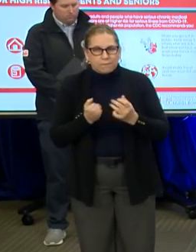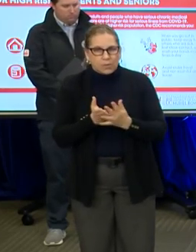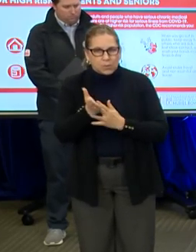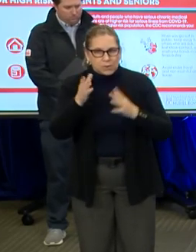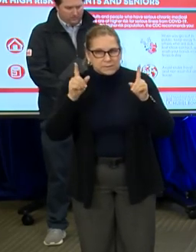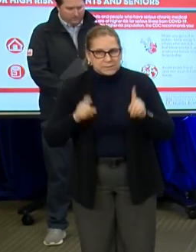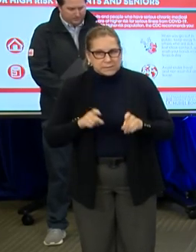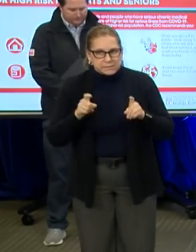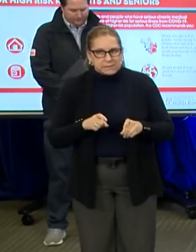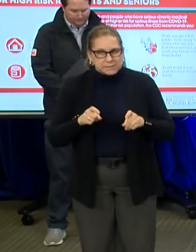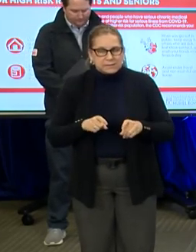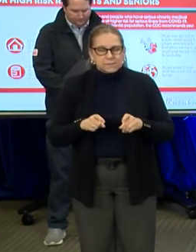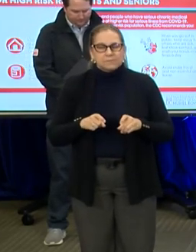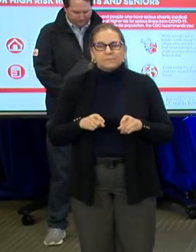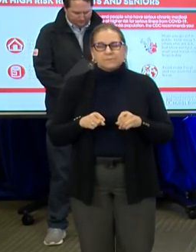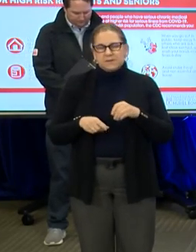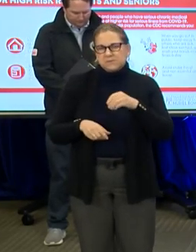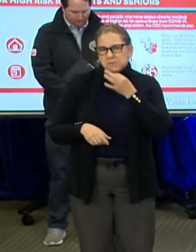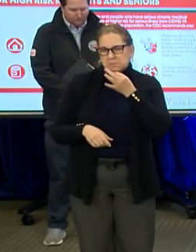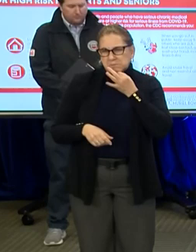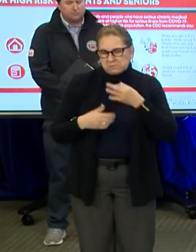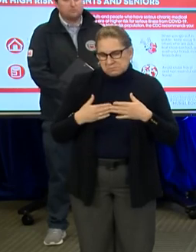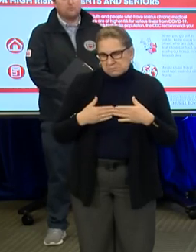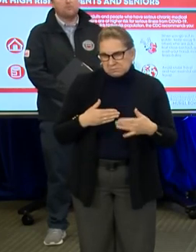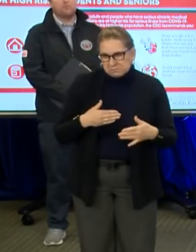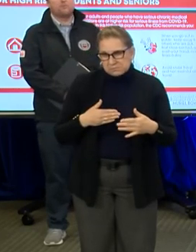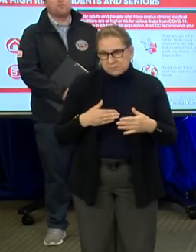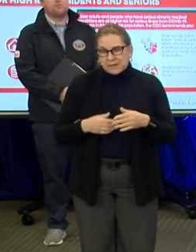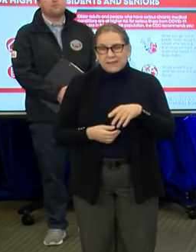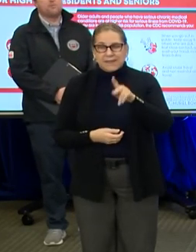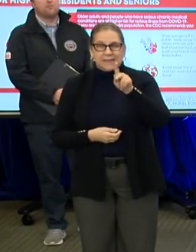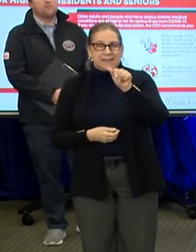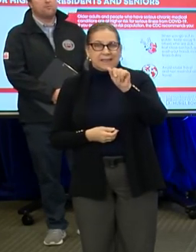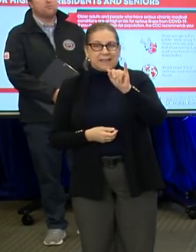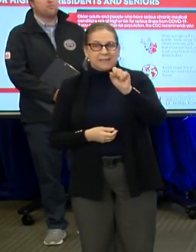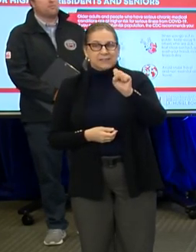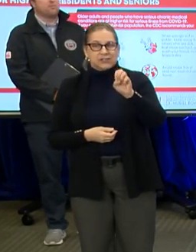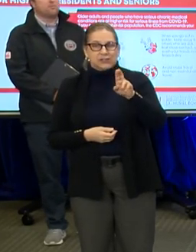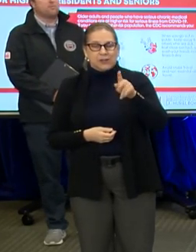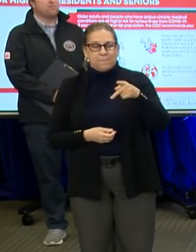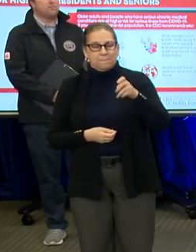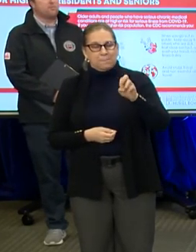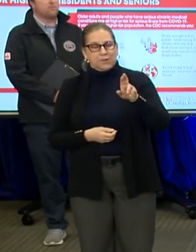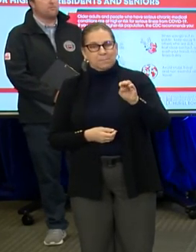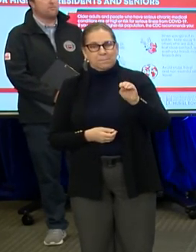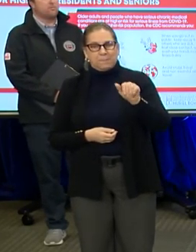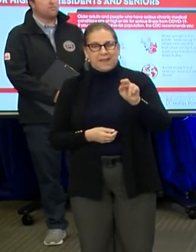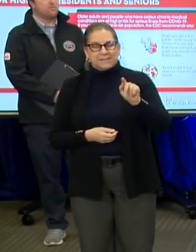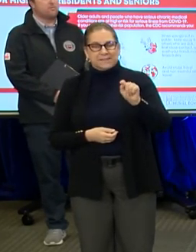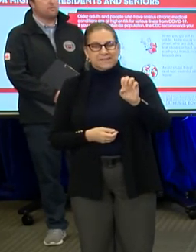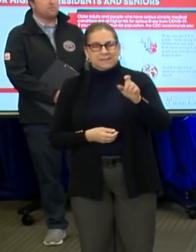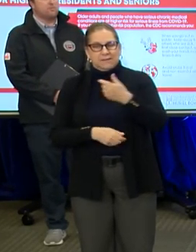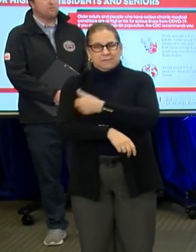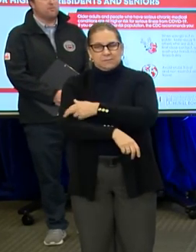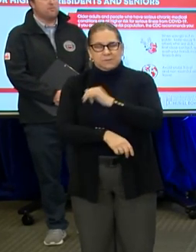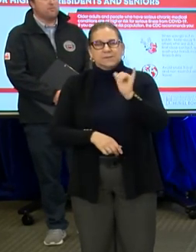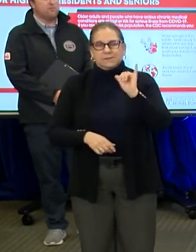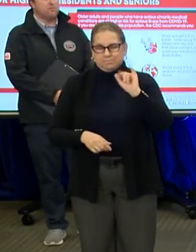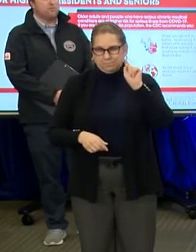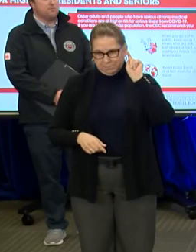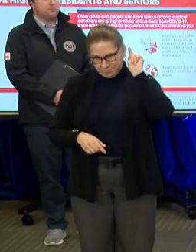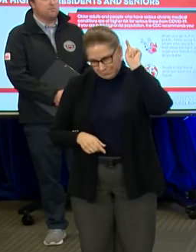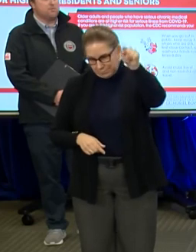Kaiser Permanente has established a walk-up, drive-up COVID-19 testing site in DC near their Capitol